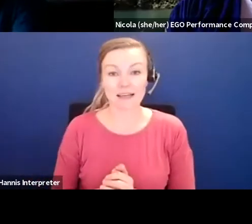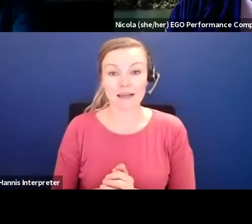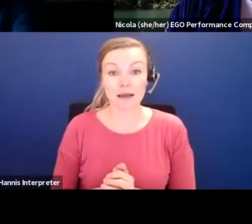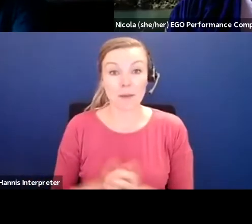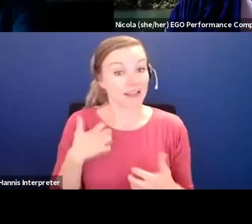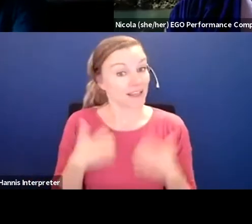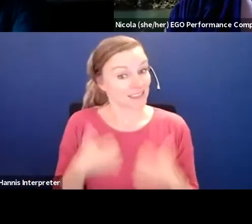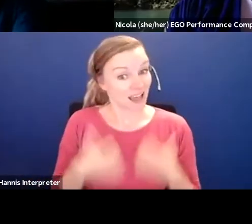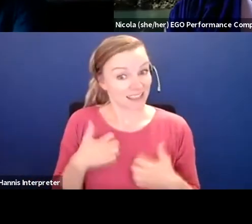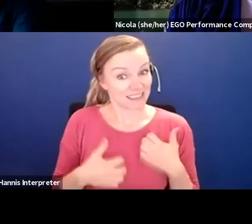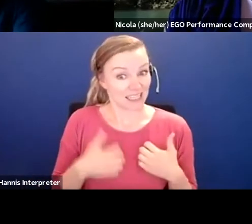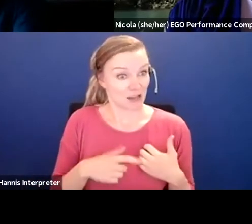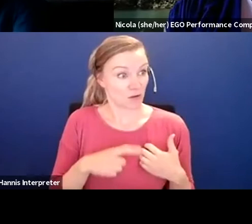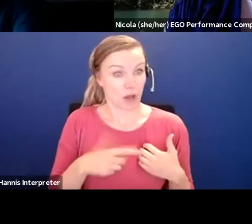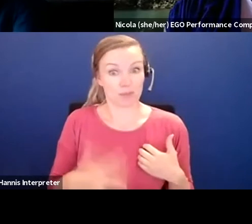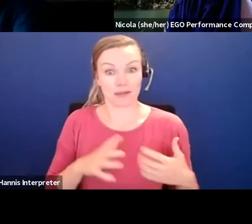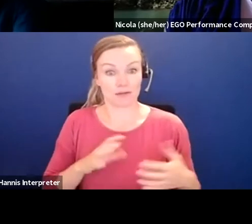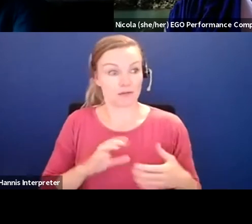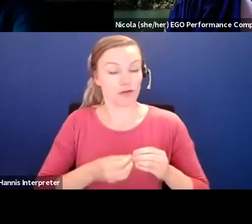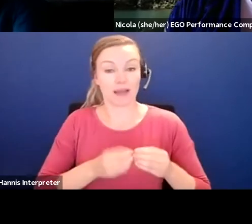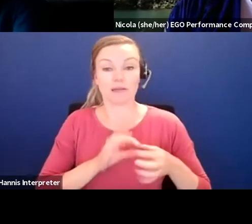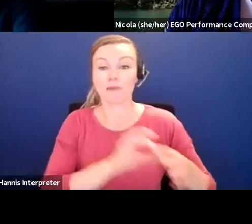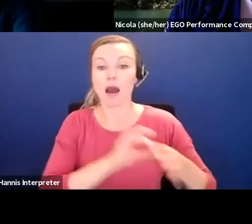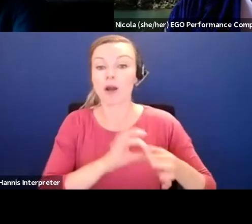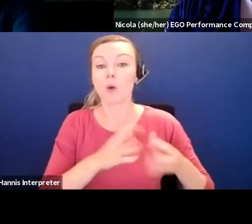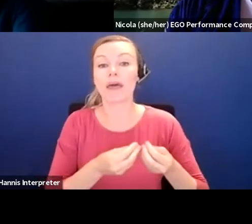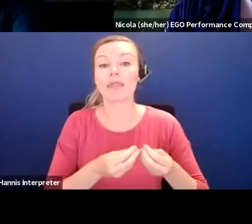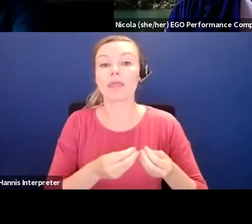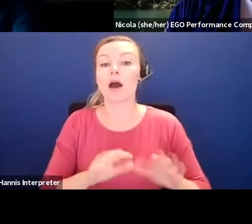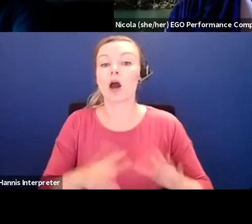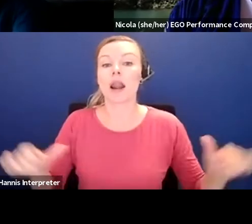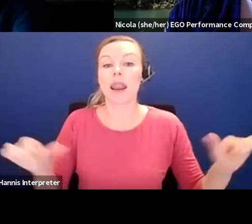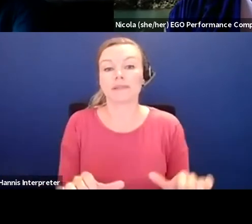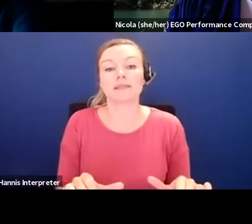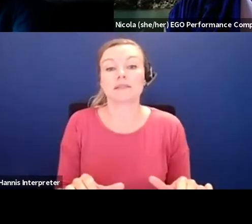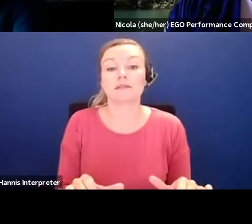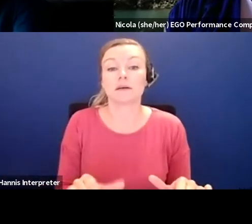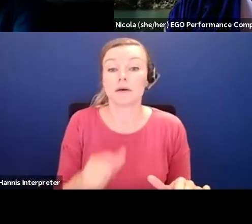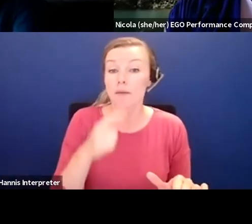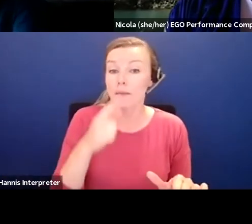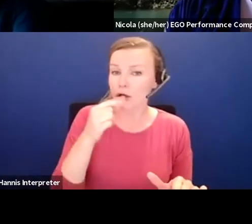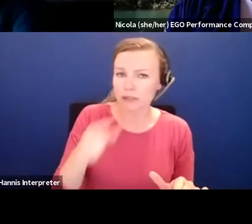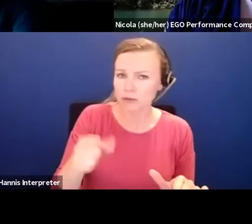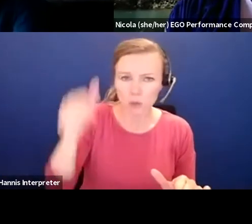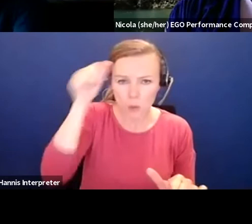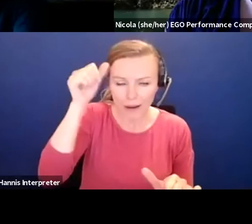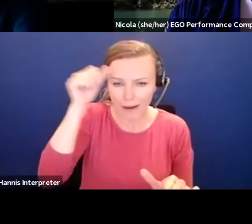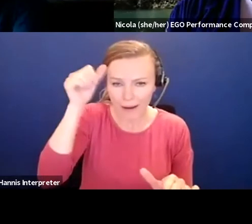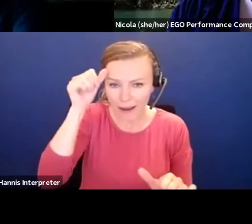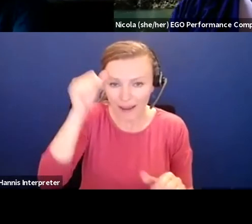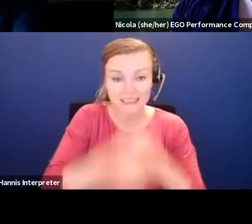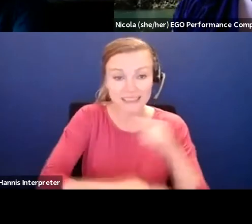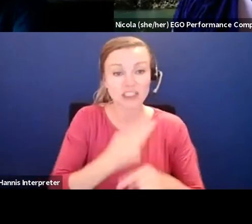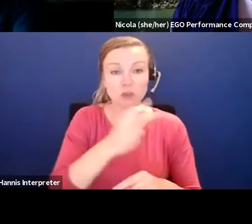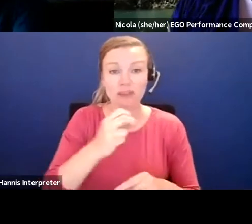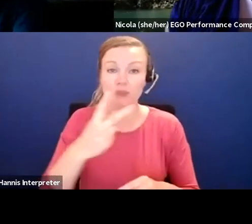Unlimited. And for those of you that don't know, Coventry is the next City of Culture taking place next year in 2021.